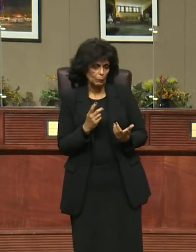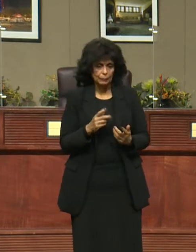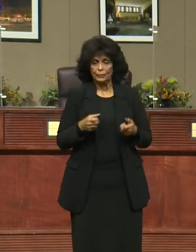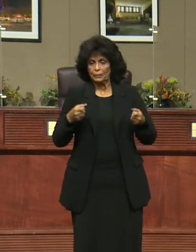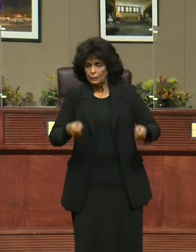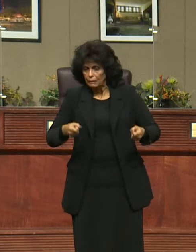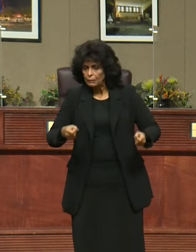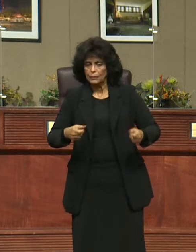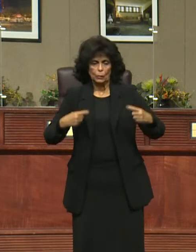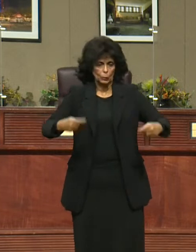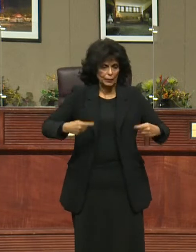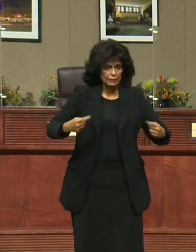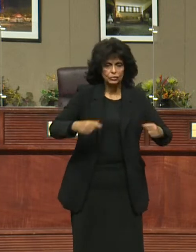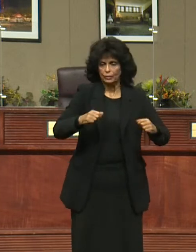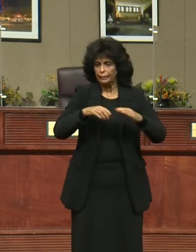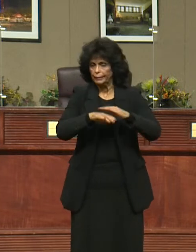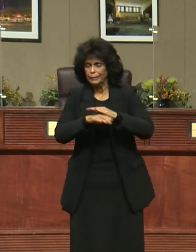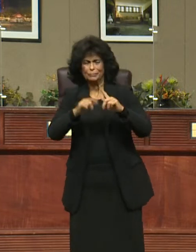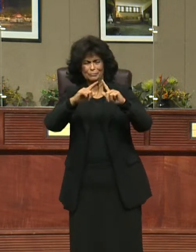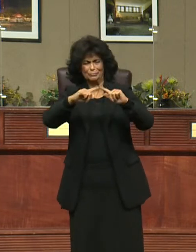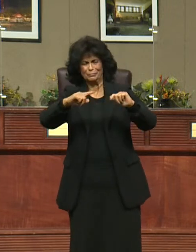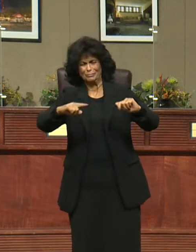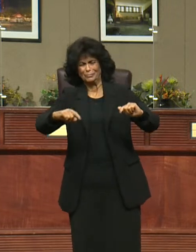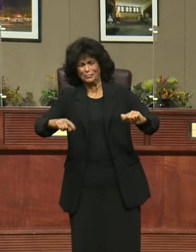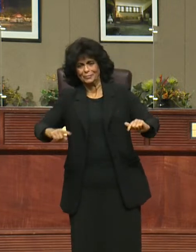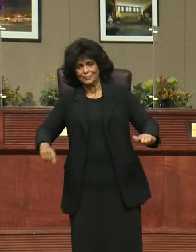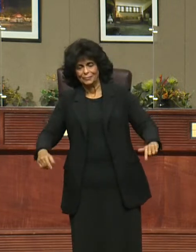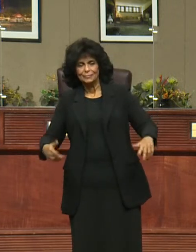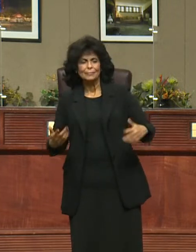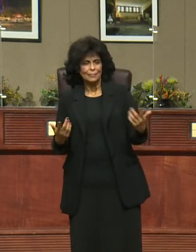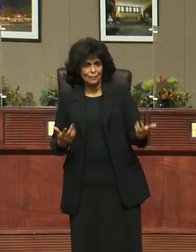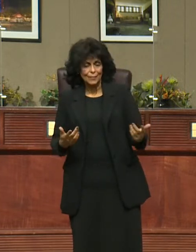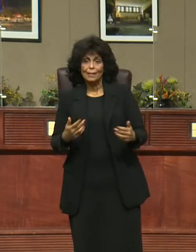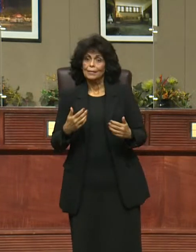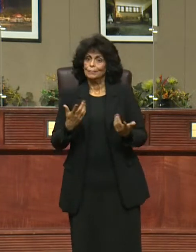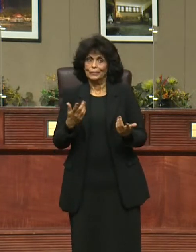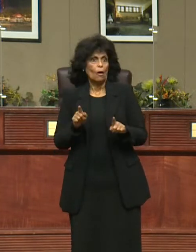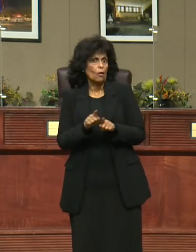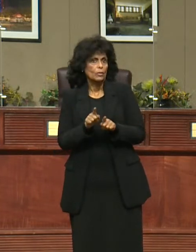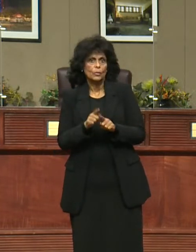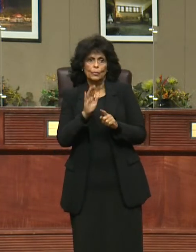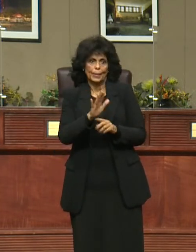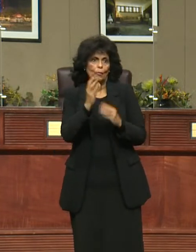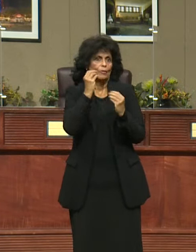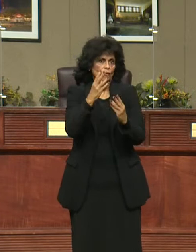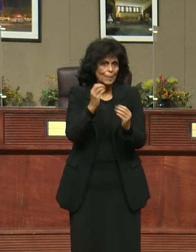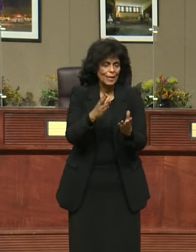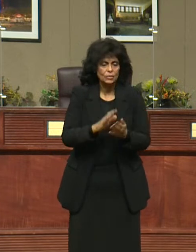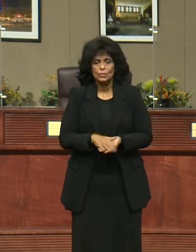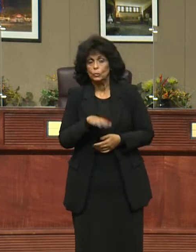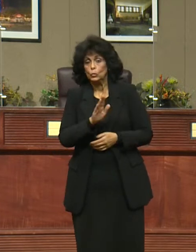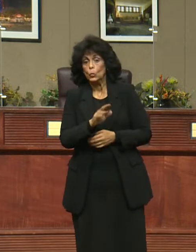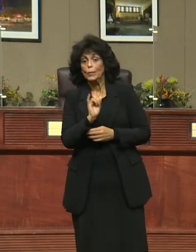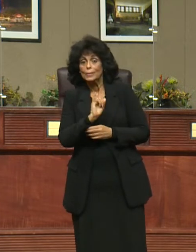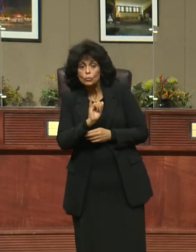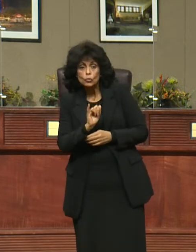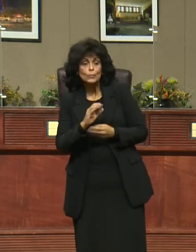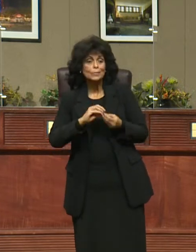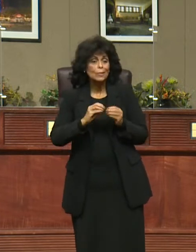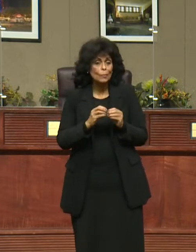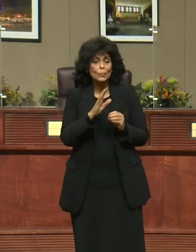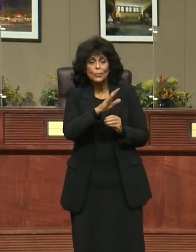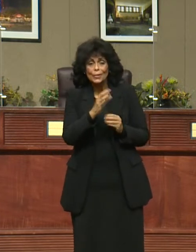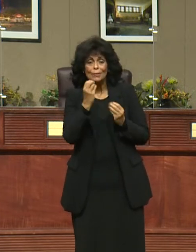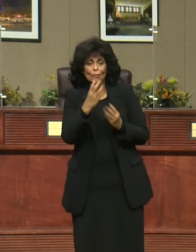this. And the data collection, what is the information that they have, the insurance. And many of them do need help accessing the computers.